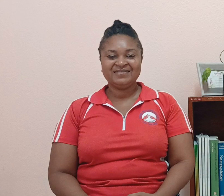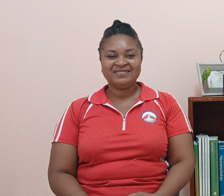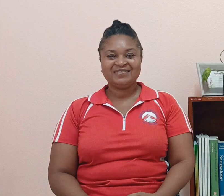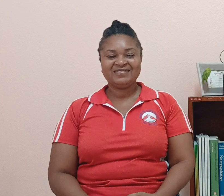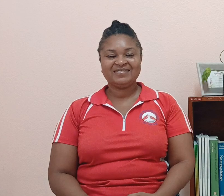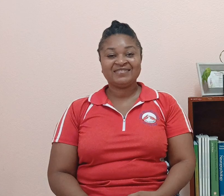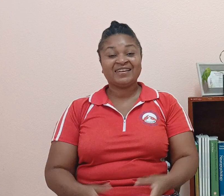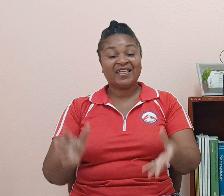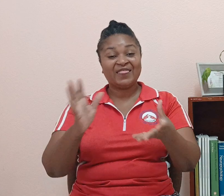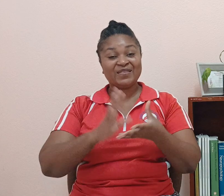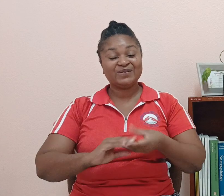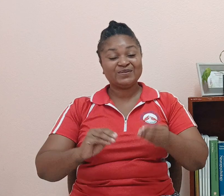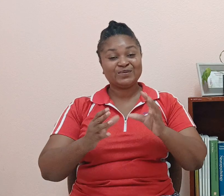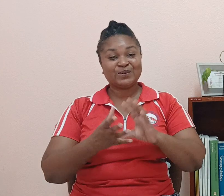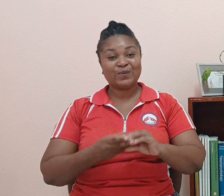The story of Ruth.